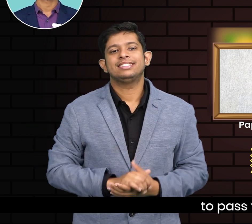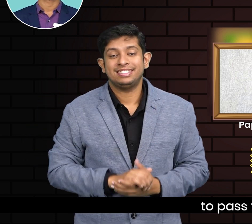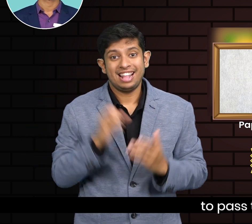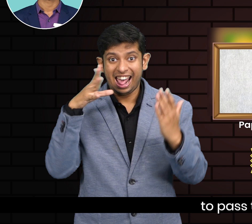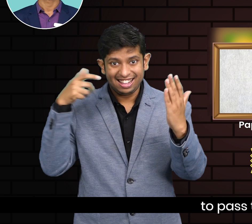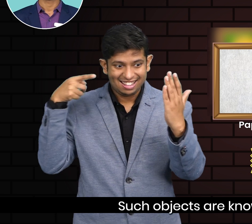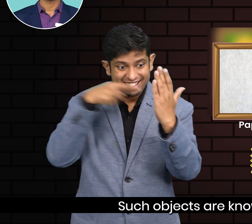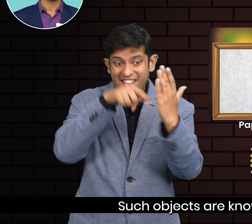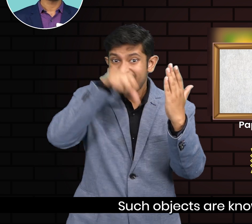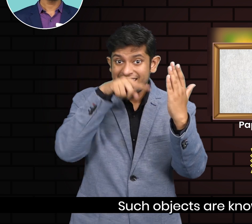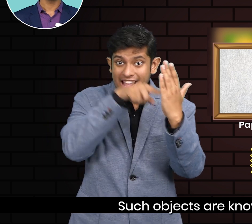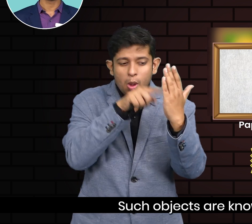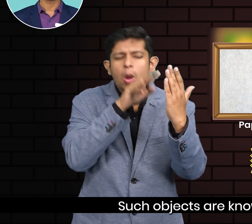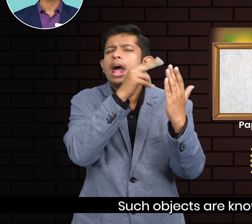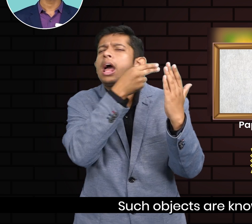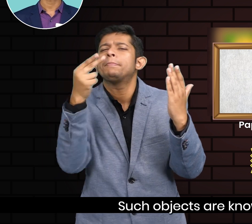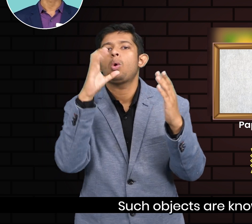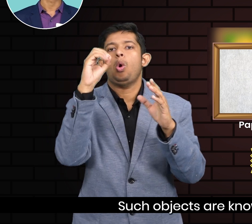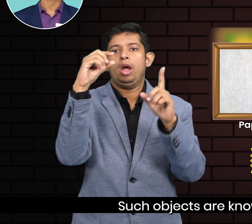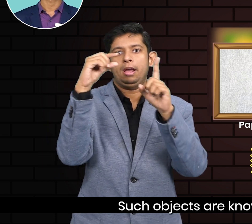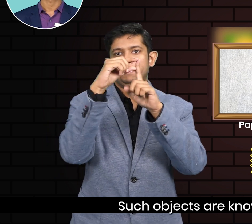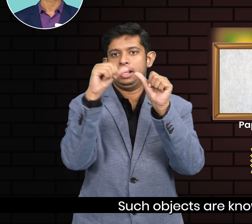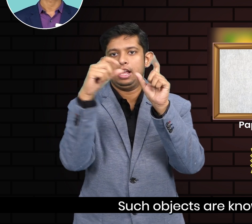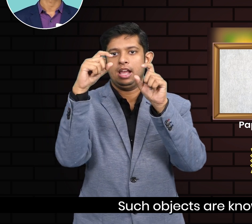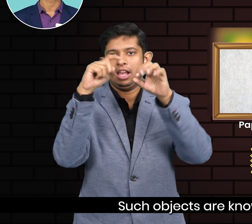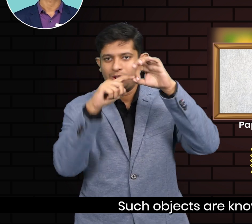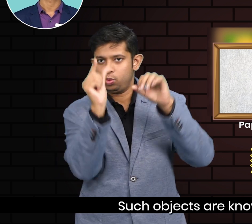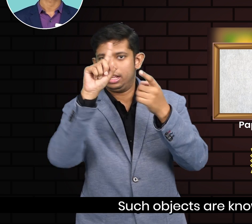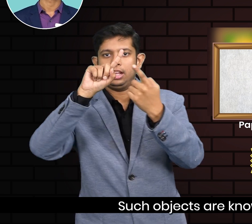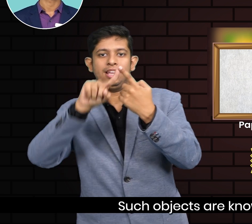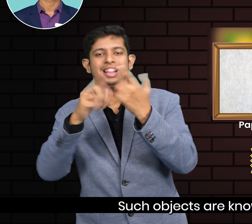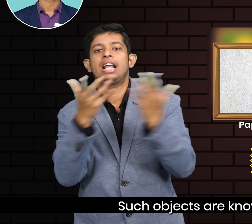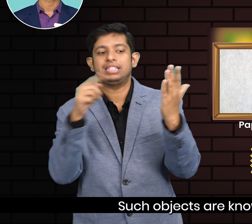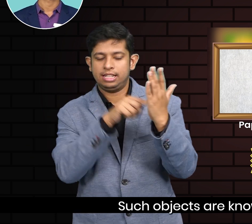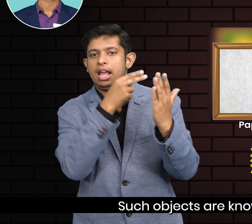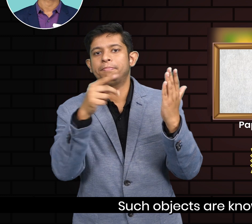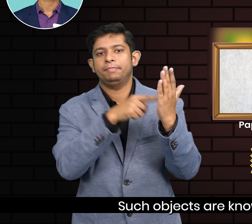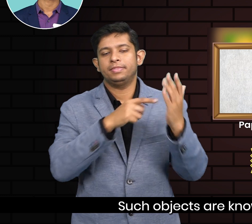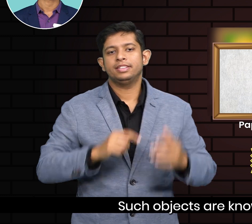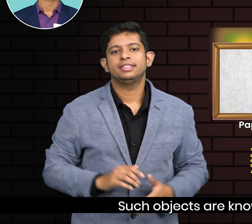Such objects are known as opaque objects.